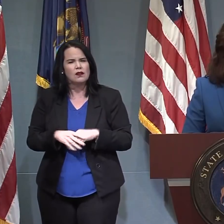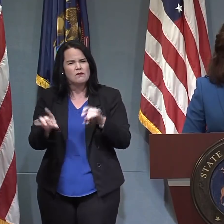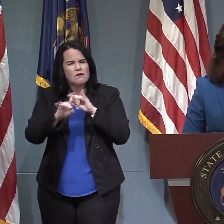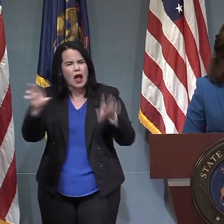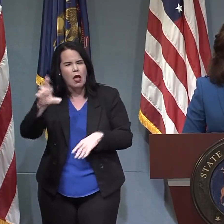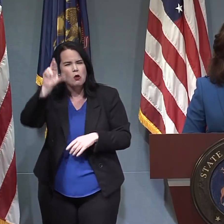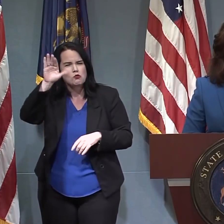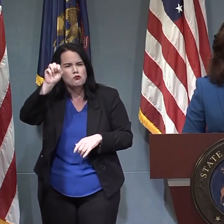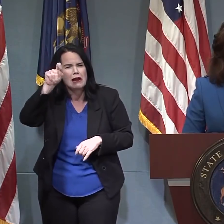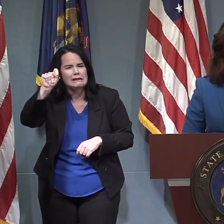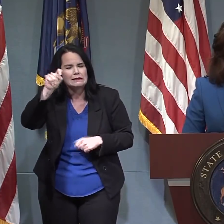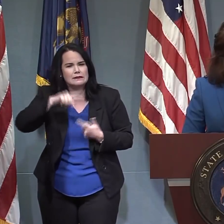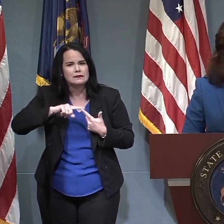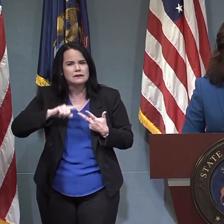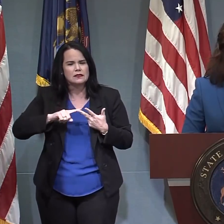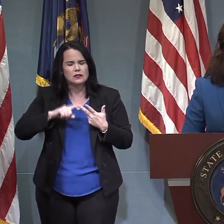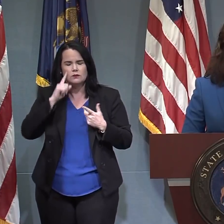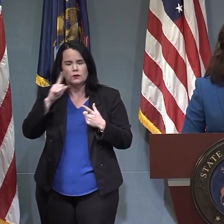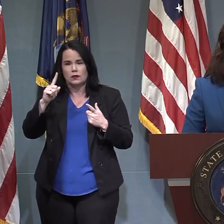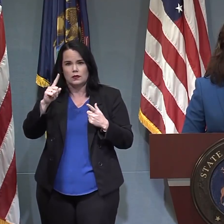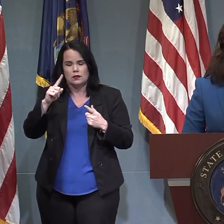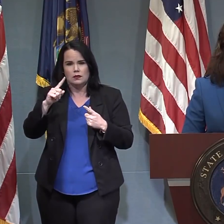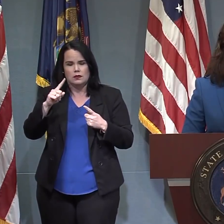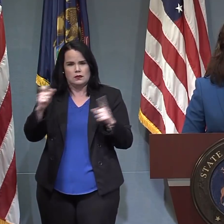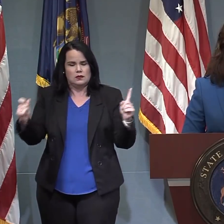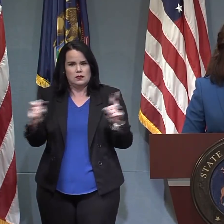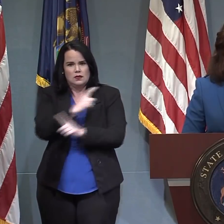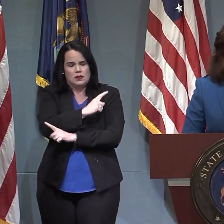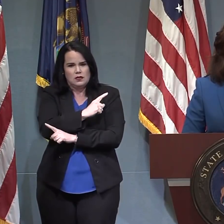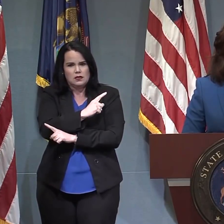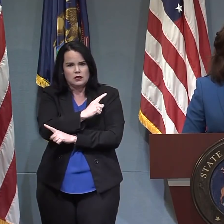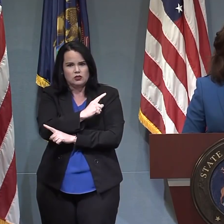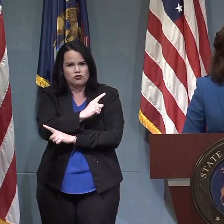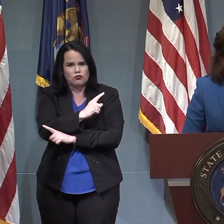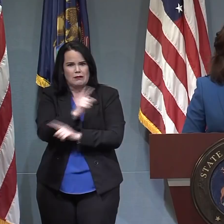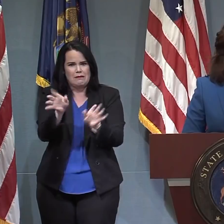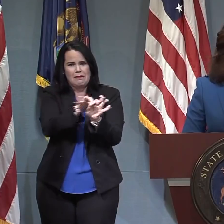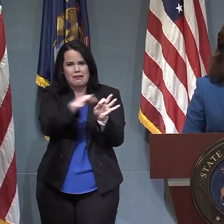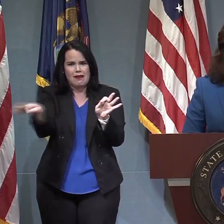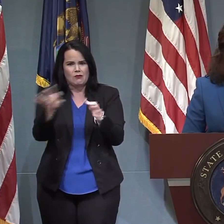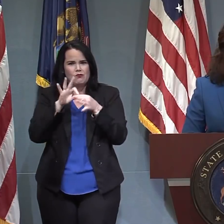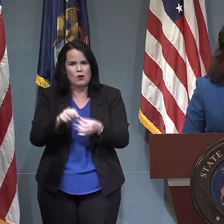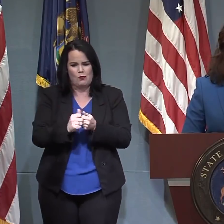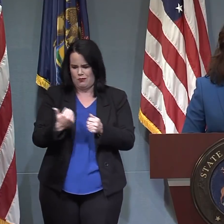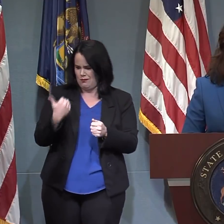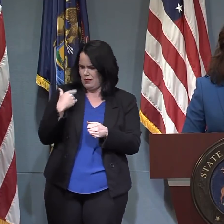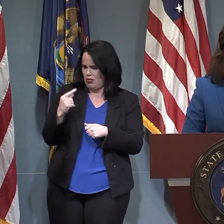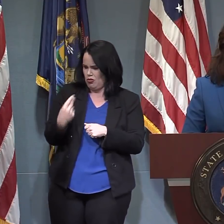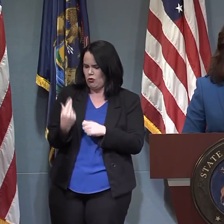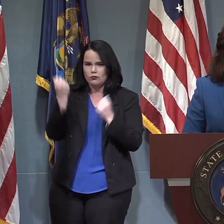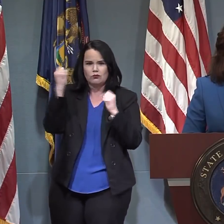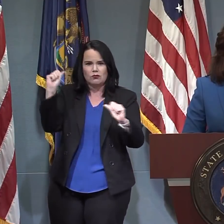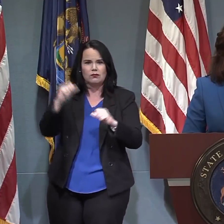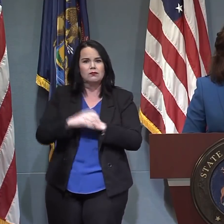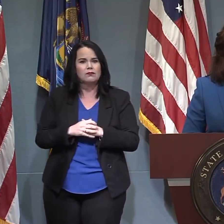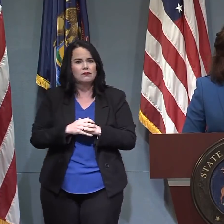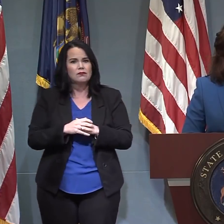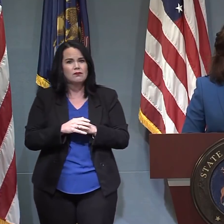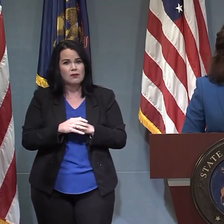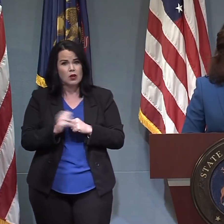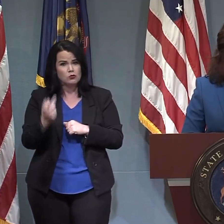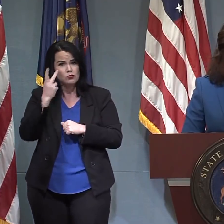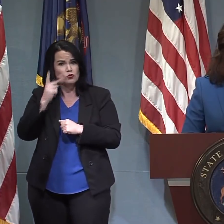extreme rhetoric that has already been connected to Thursday's rally and that was reported in the Metro Times